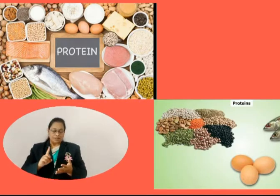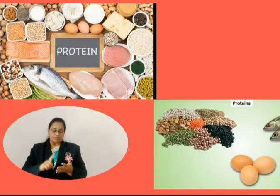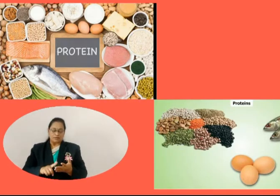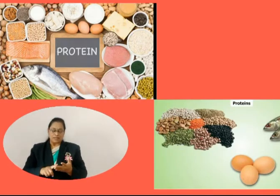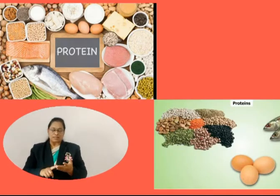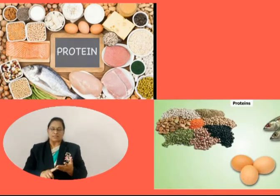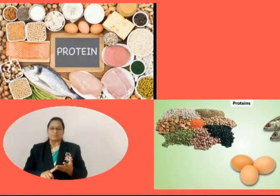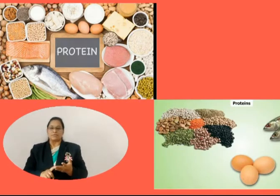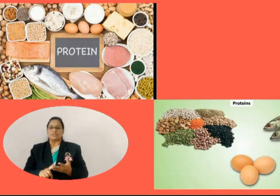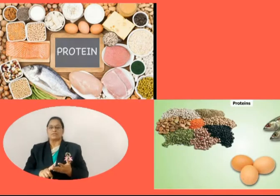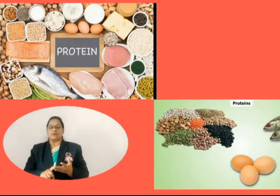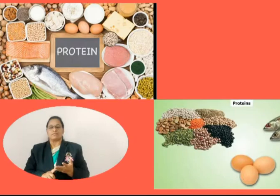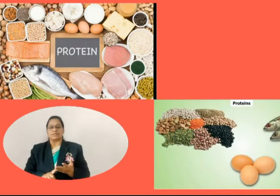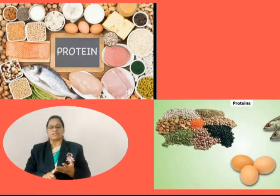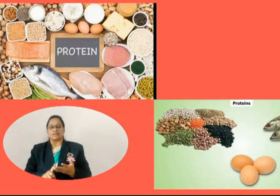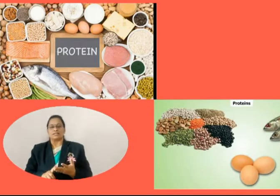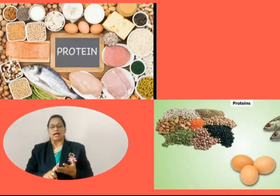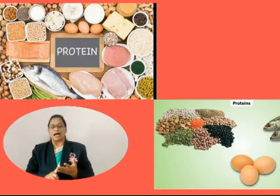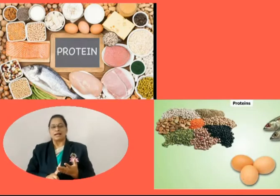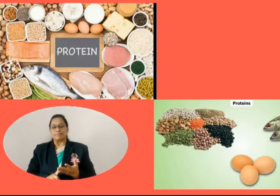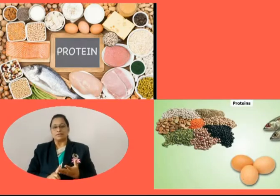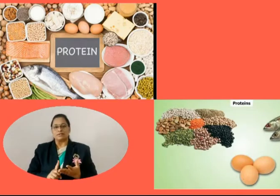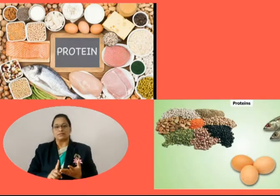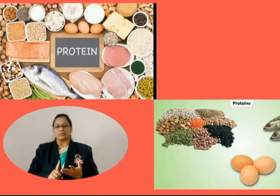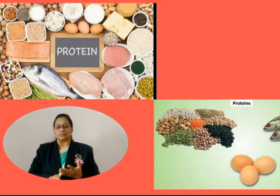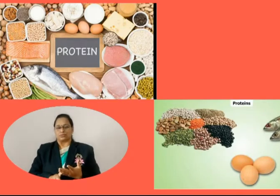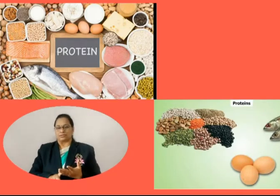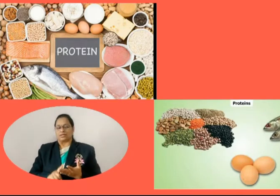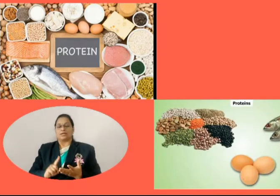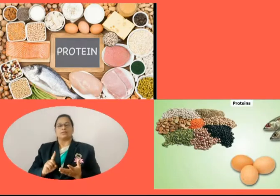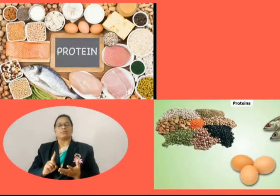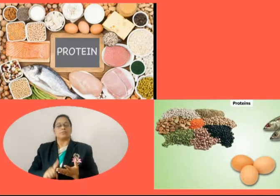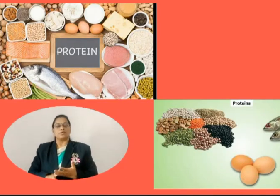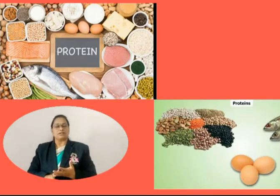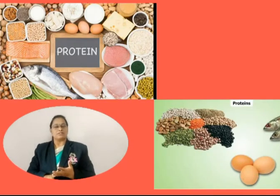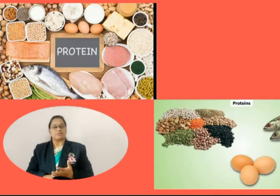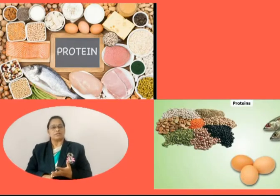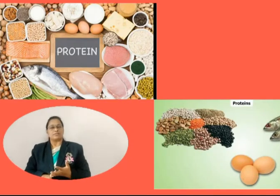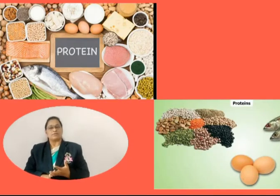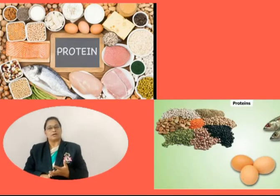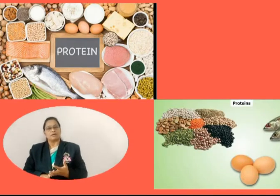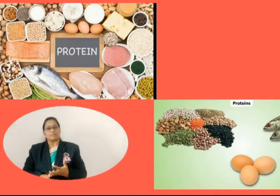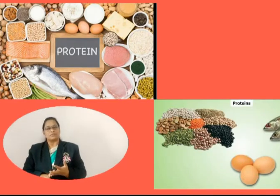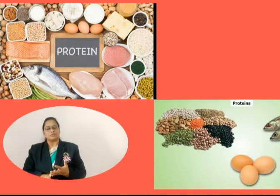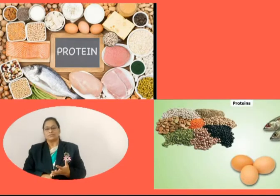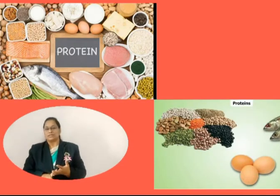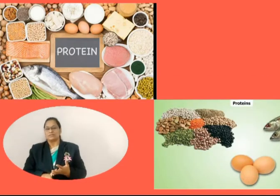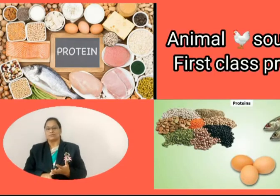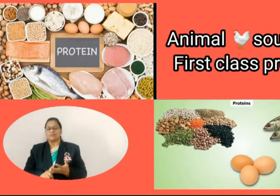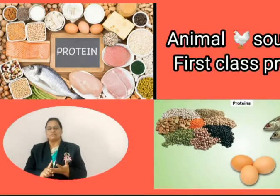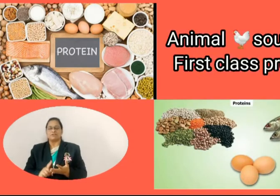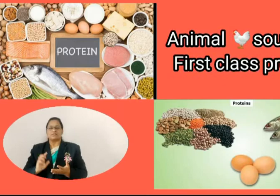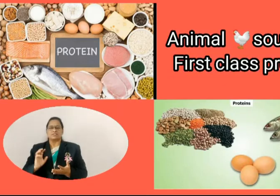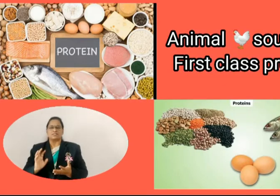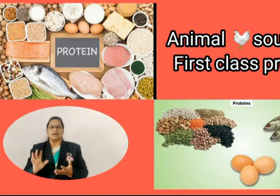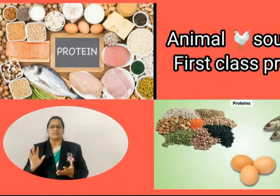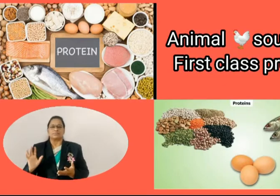other than this, means non-veg, that is animal source, the protein which we get from animal source, that is called first class